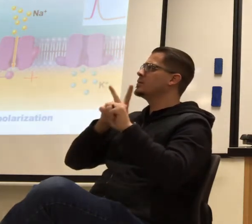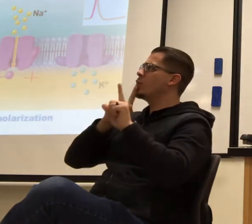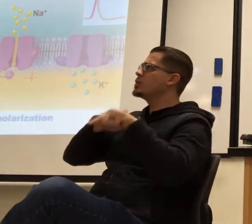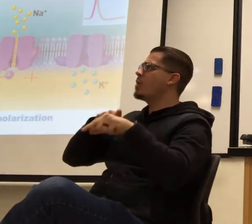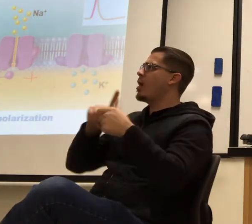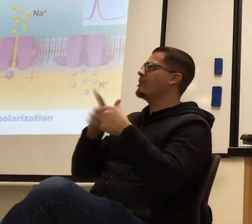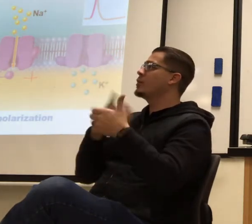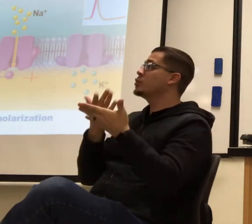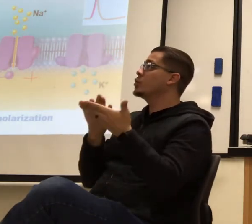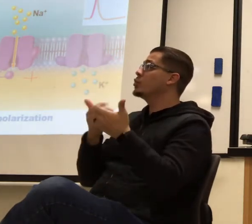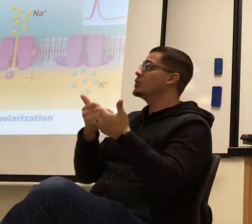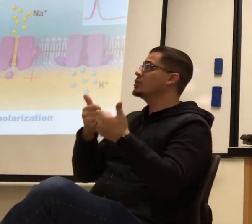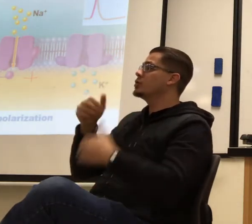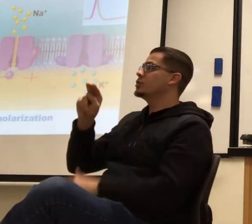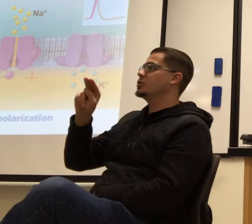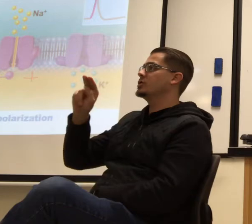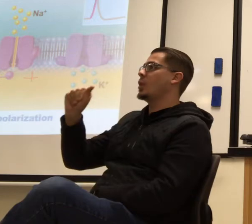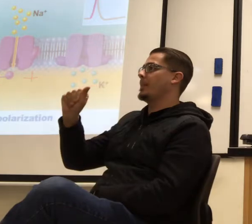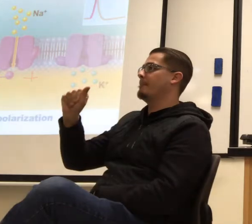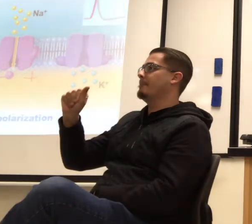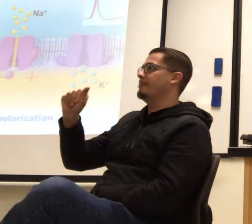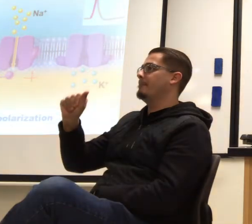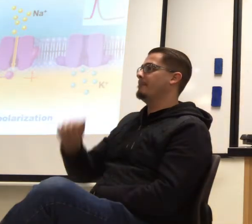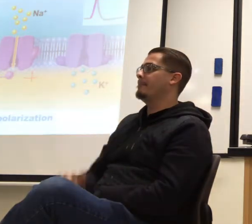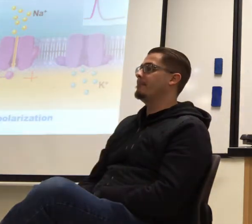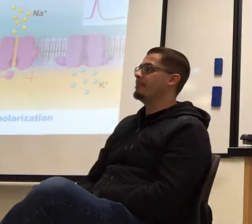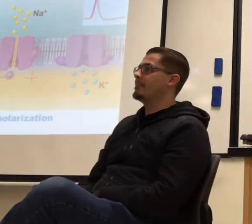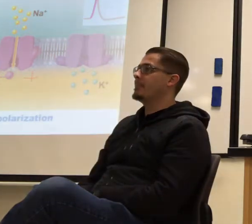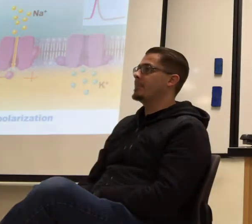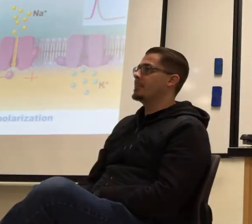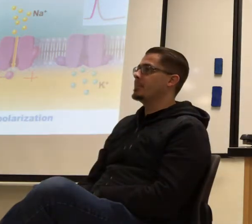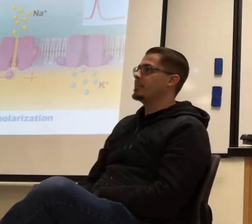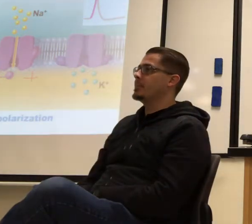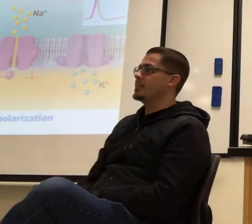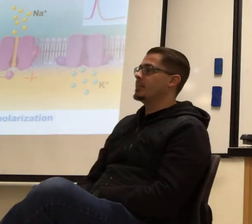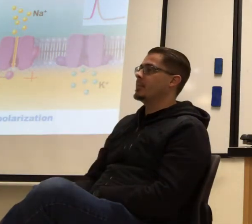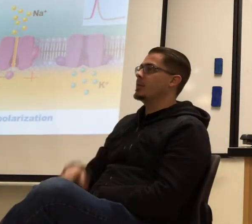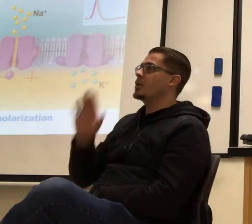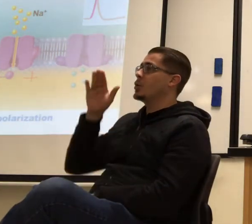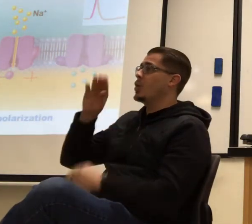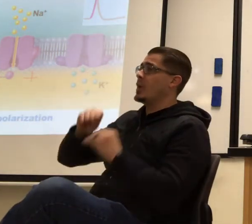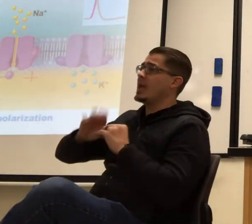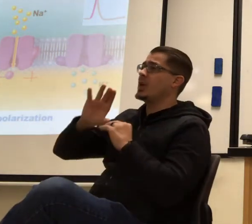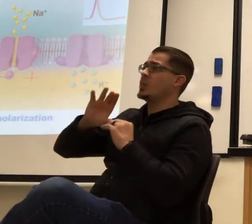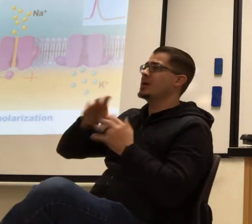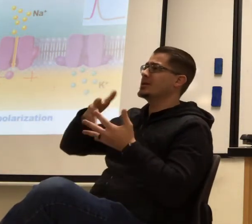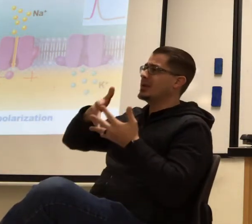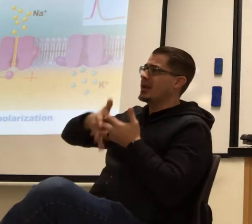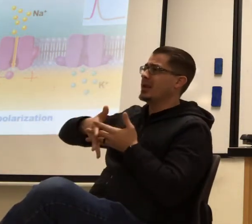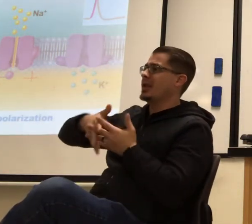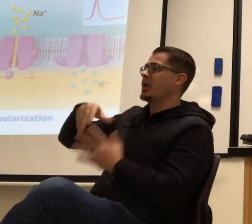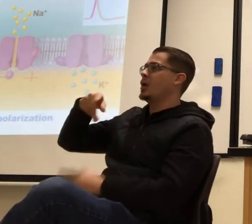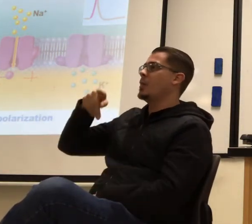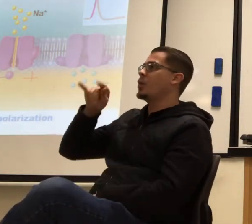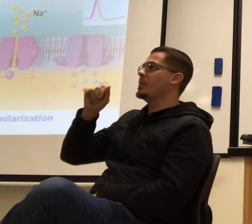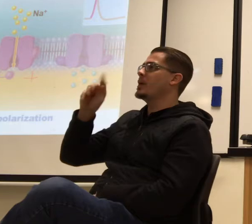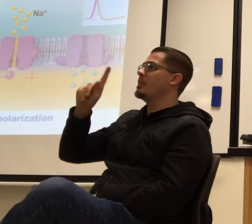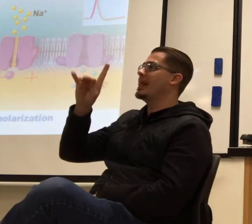Okay, so you're going to increase capital P permeability to sodium.